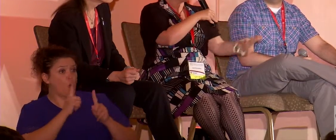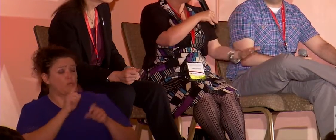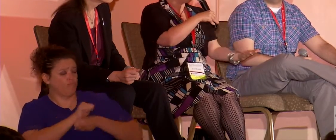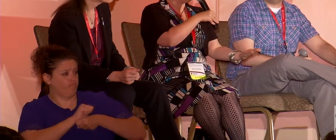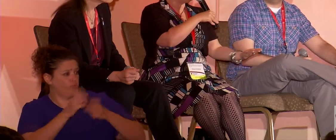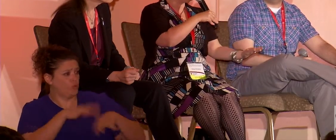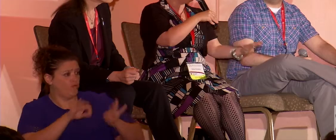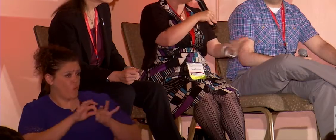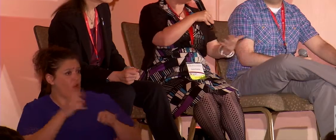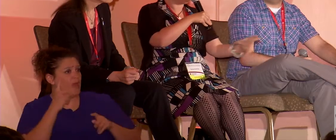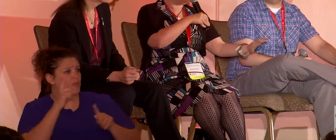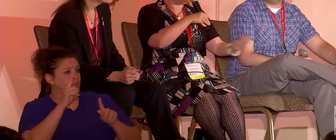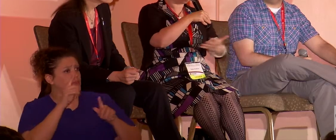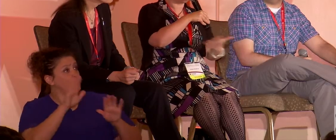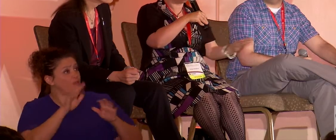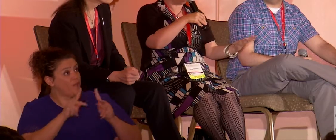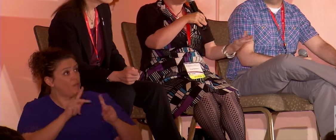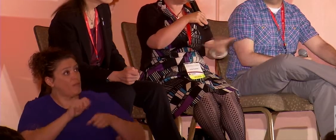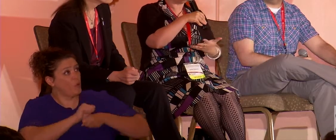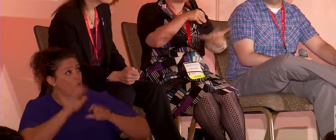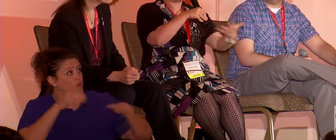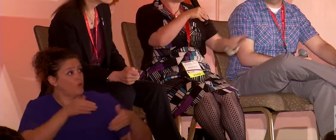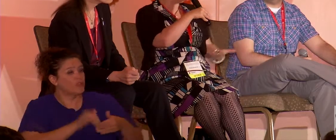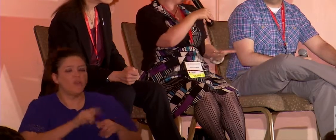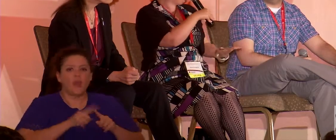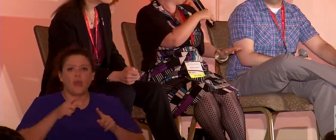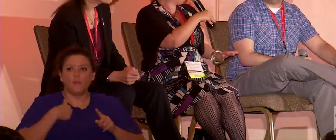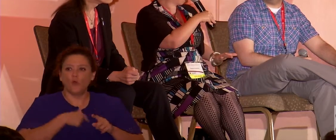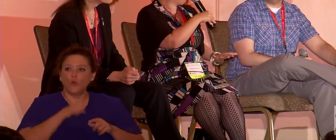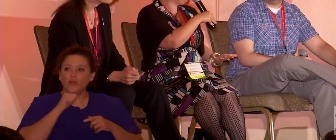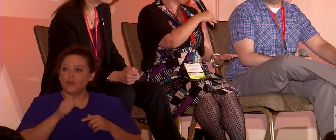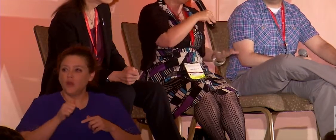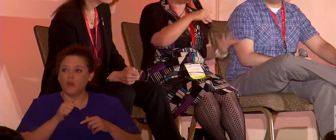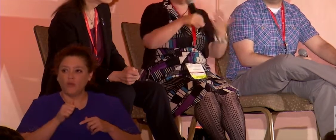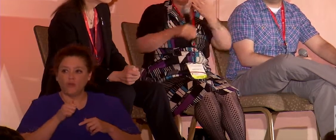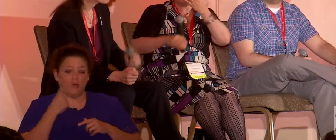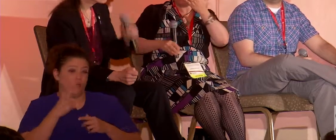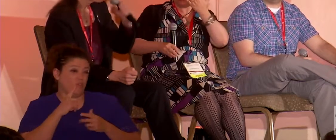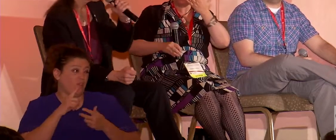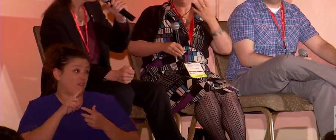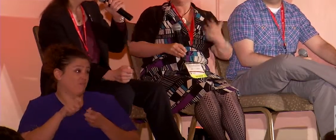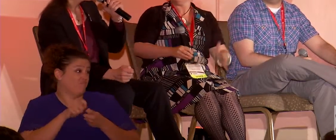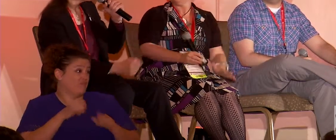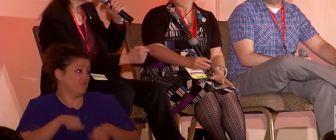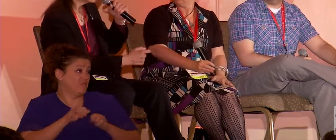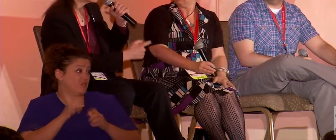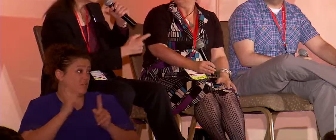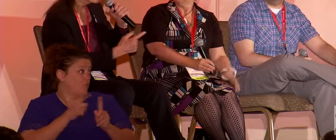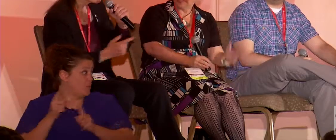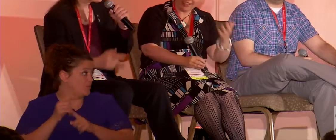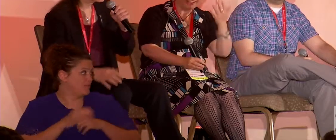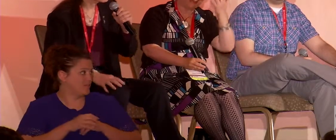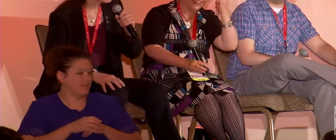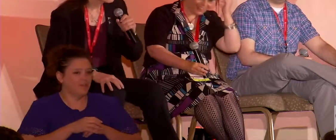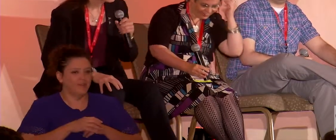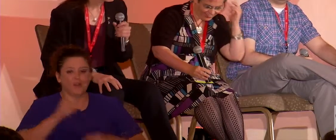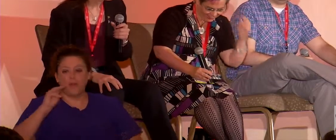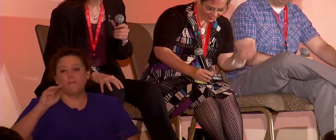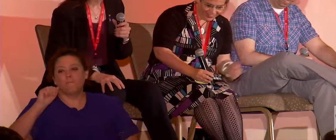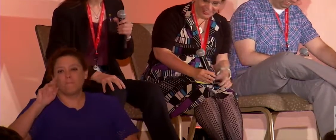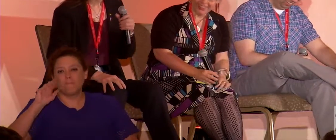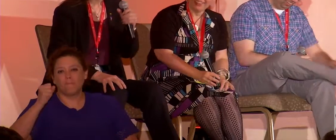it's awesome that people are working on it, but I think we need to remember that we don't necessarily have the same goals in this movement. Yes and yes.